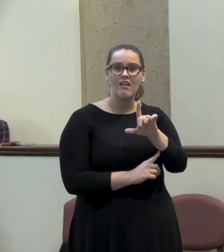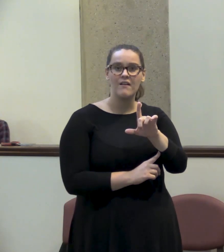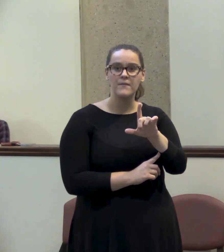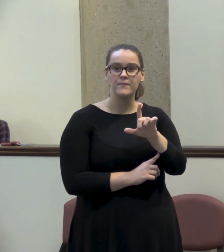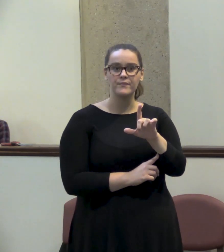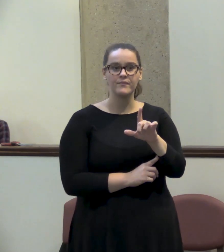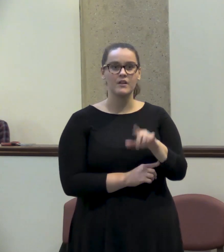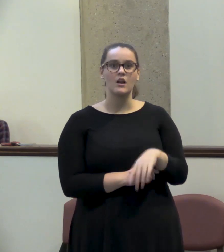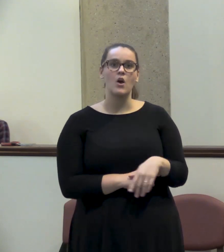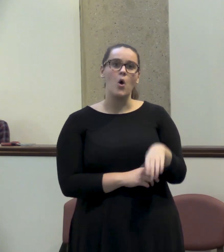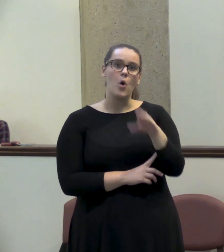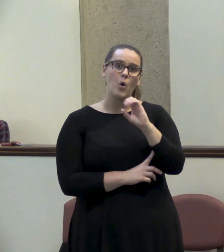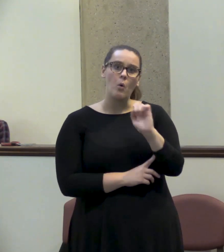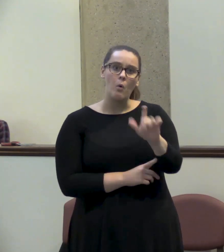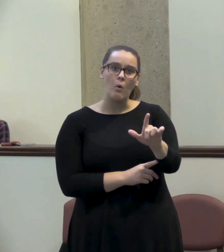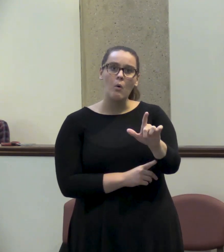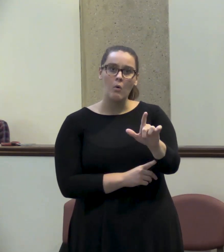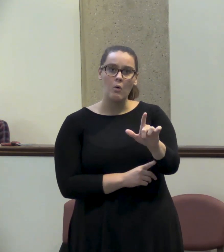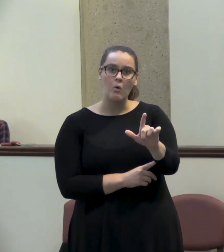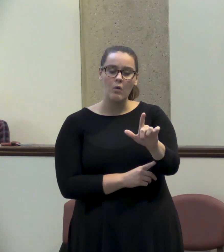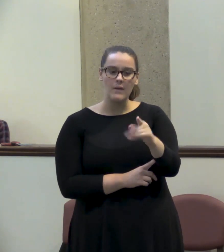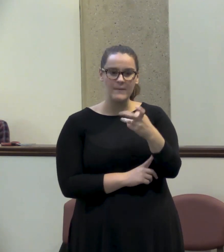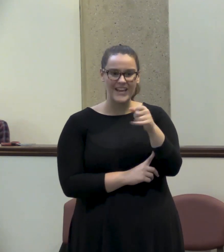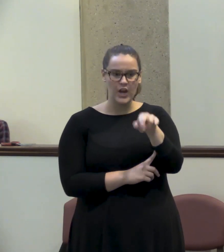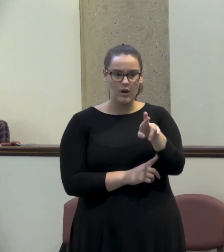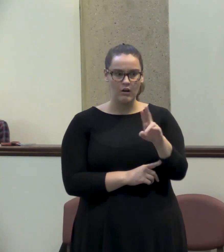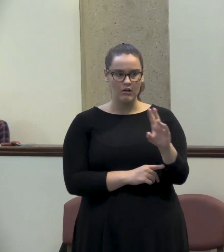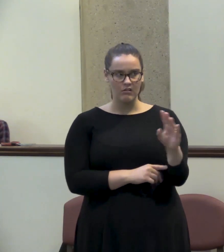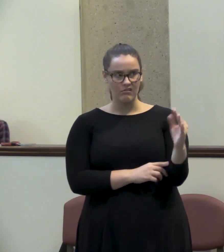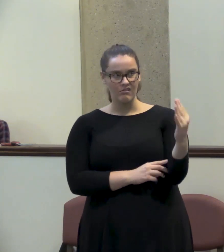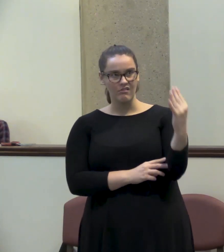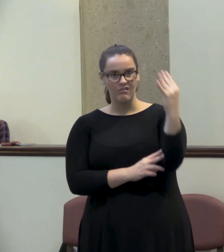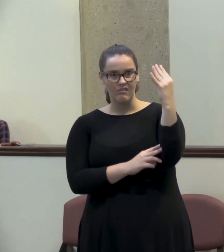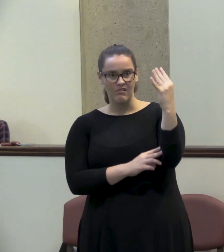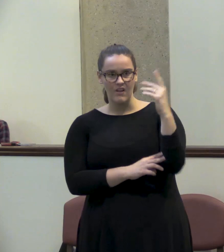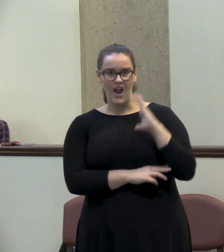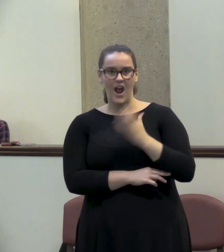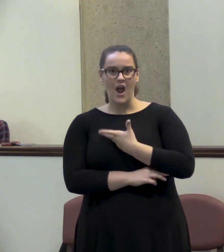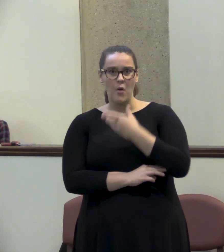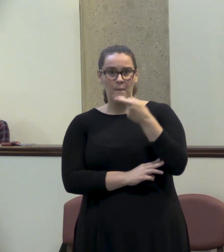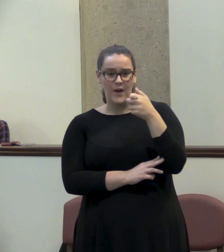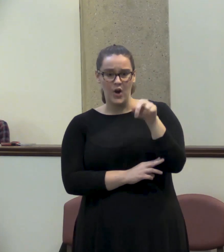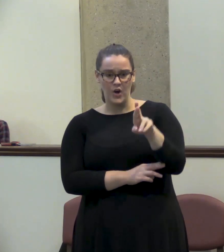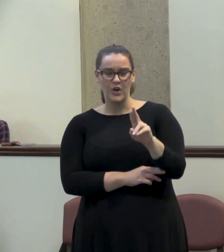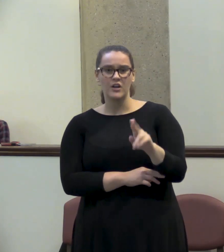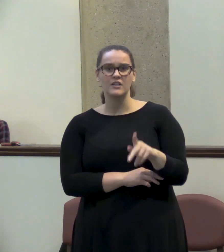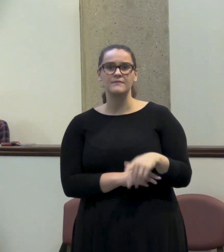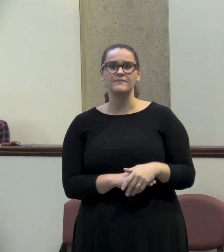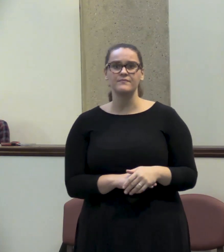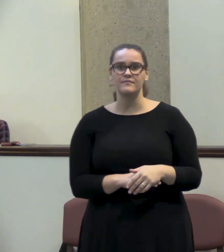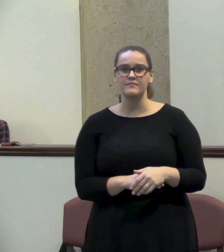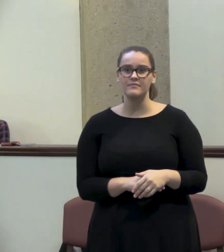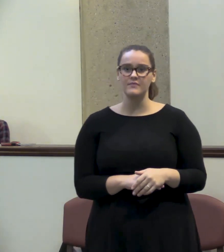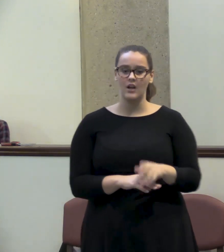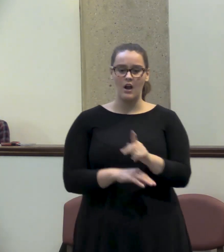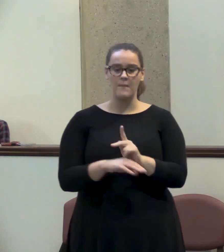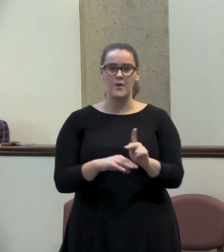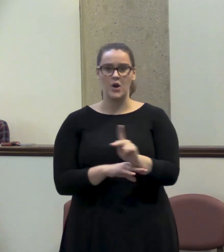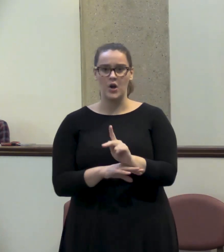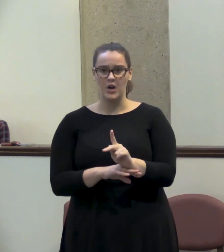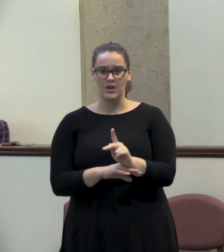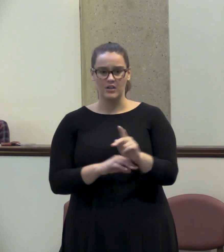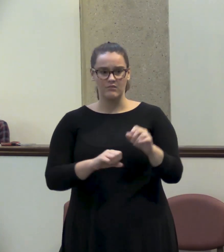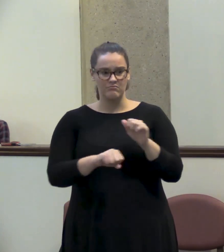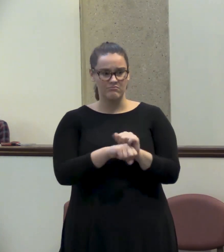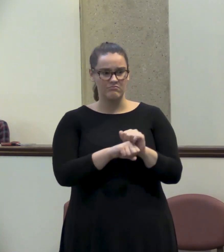a coal pier that overshadows our park in Curtis Bay with mountains of